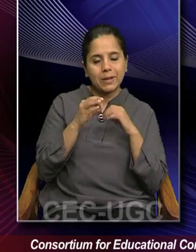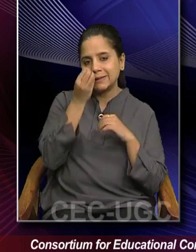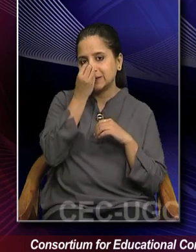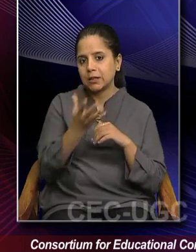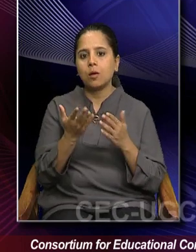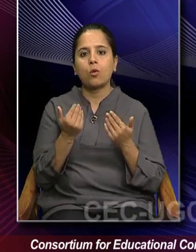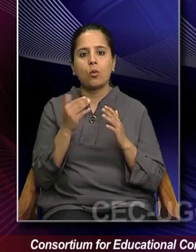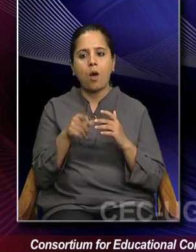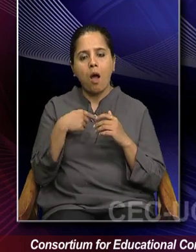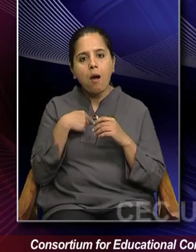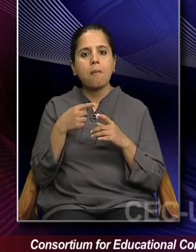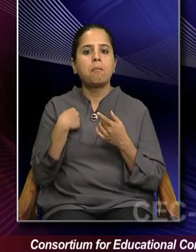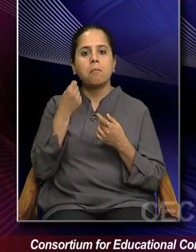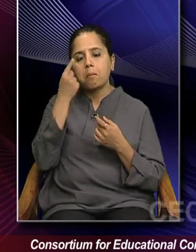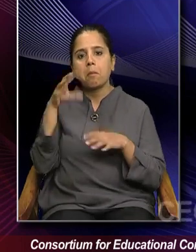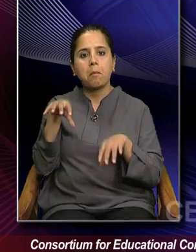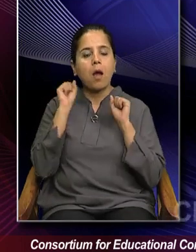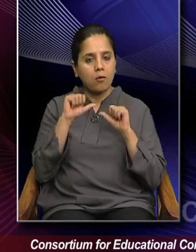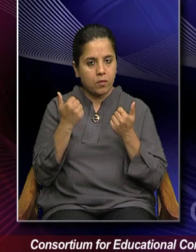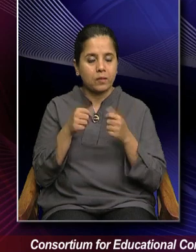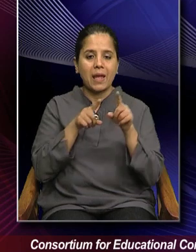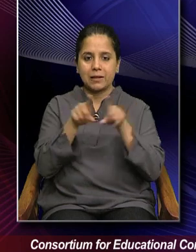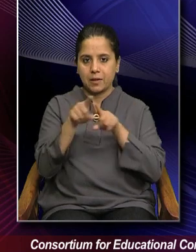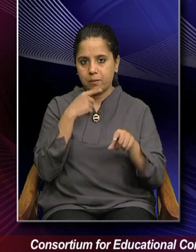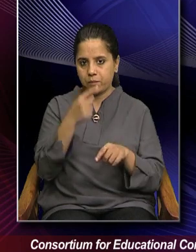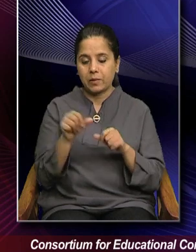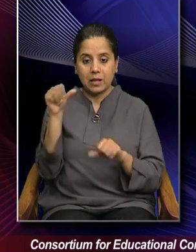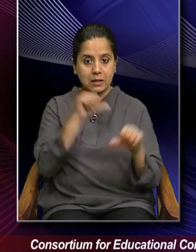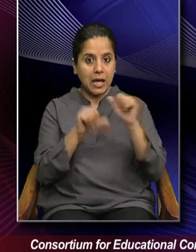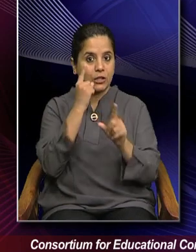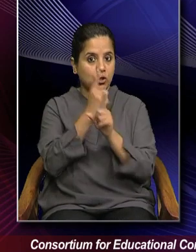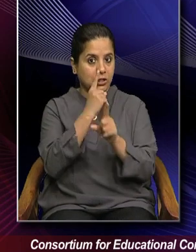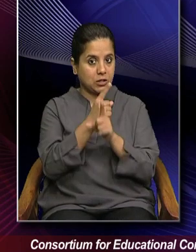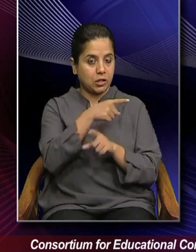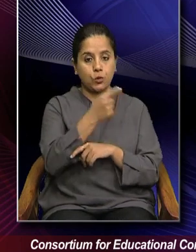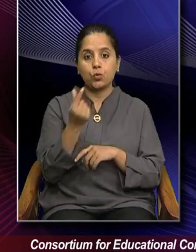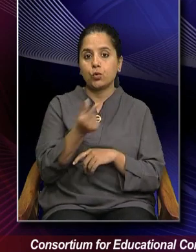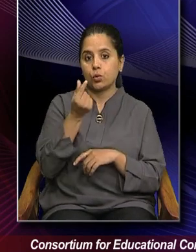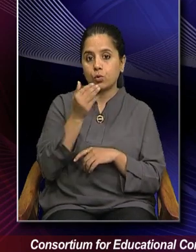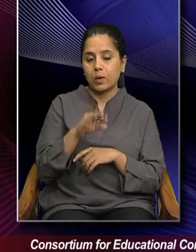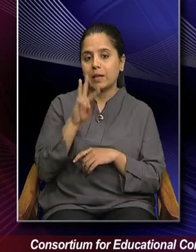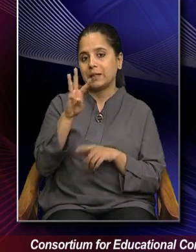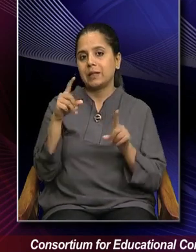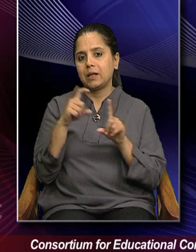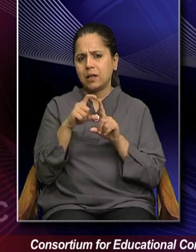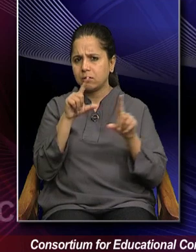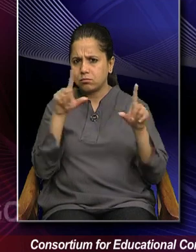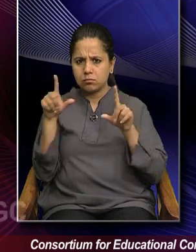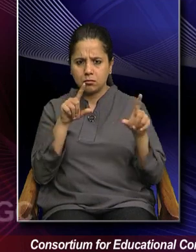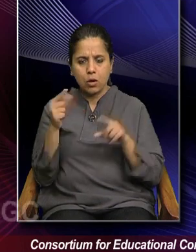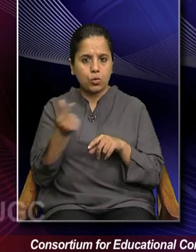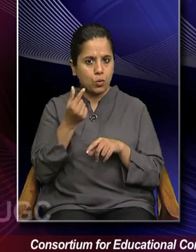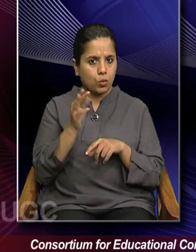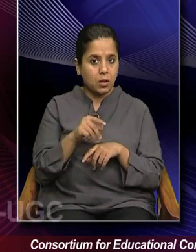easier to grasp. For example, a science teacher uses a 3D animations